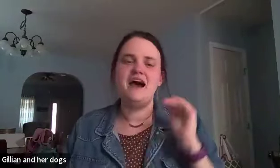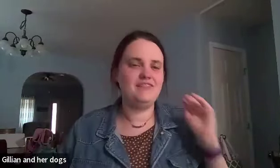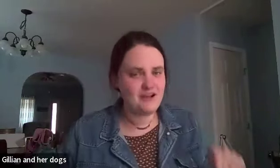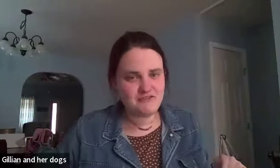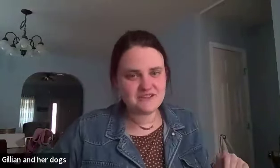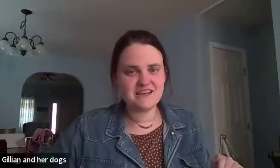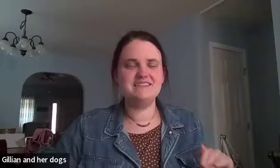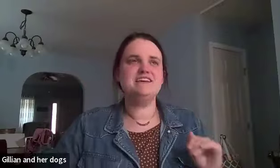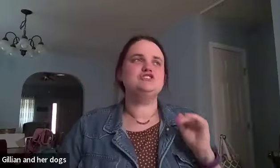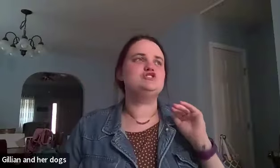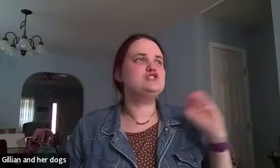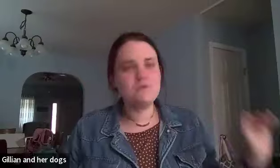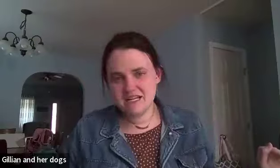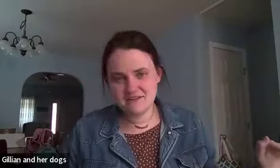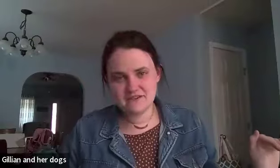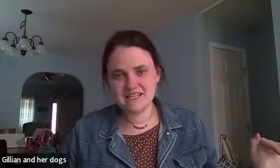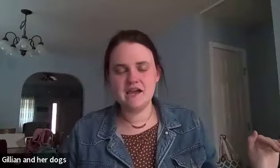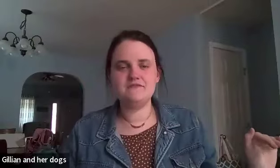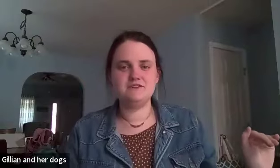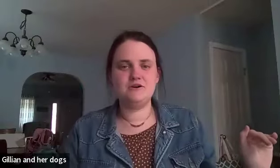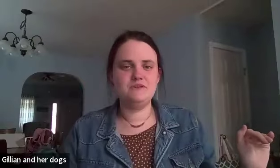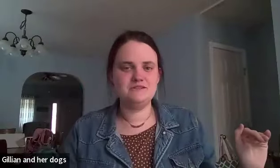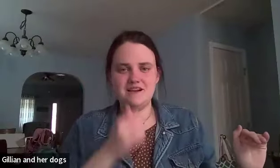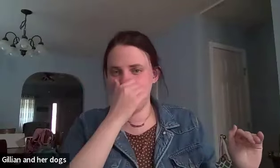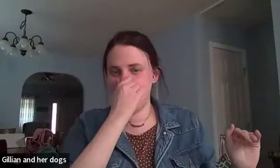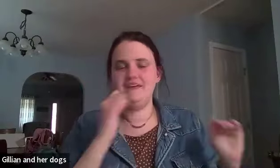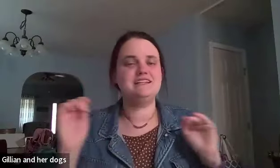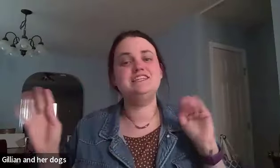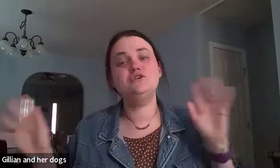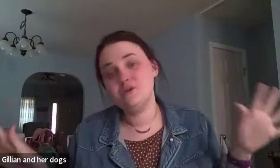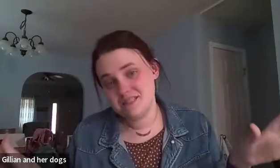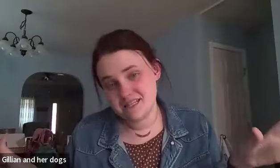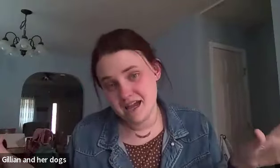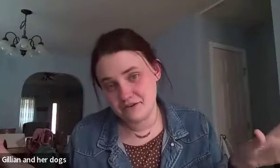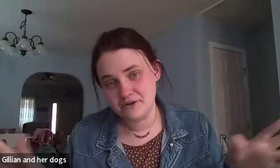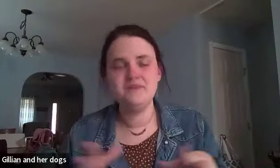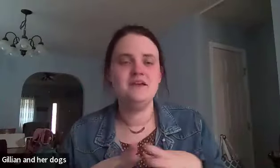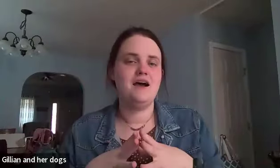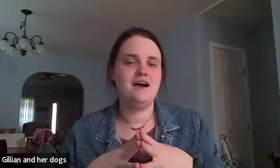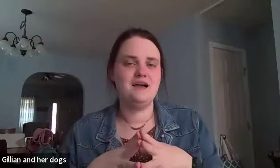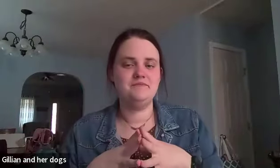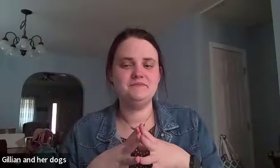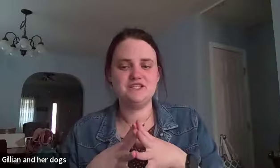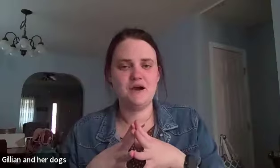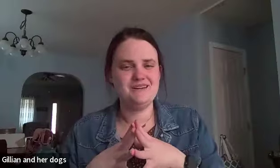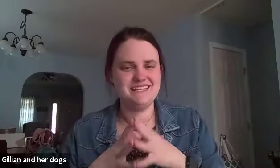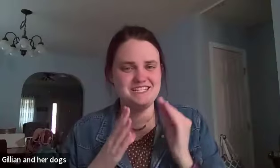I love all the signs. So many different things have their own little sign, and I think it is the coolest thing ever. So I always like to